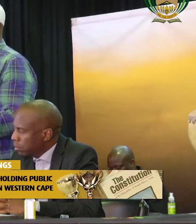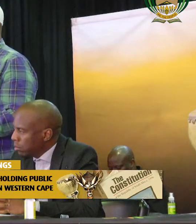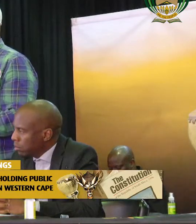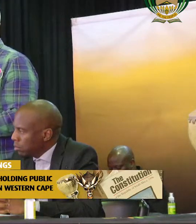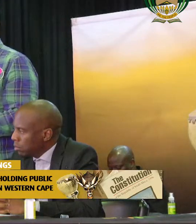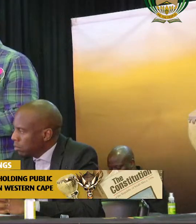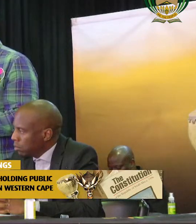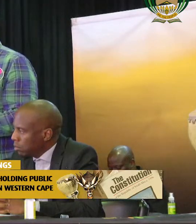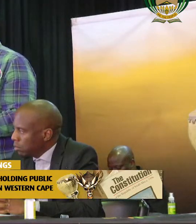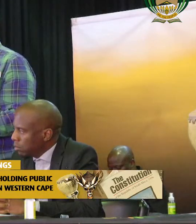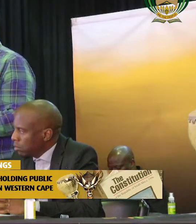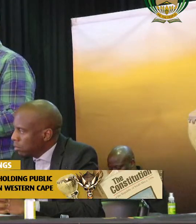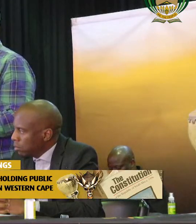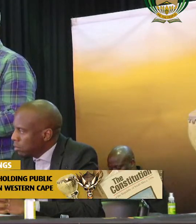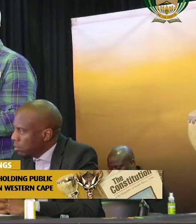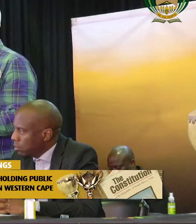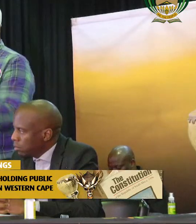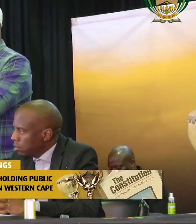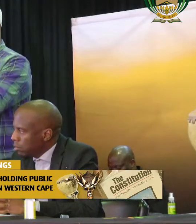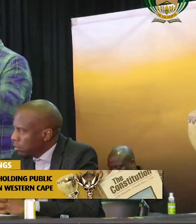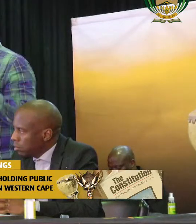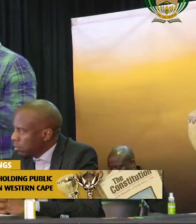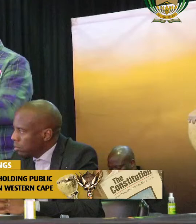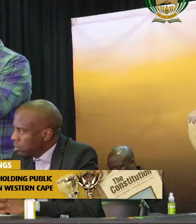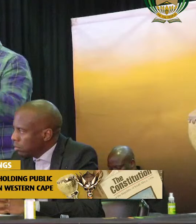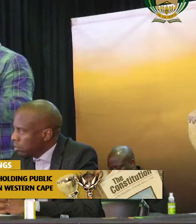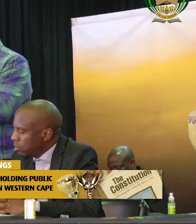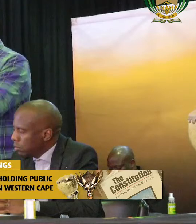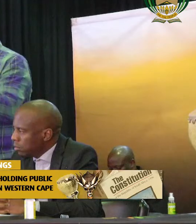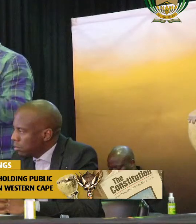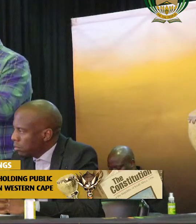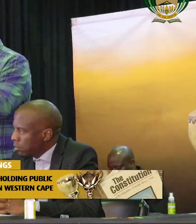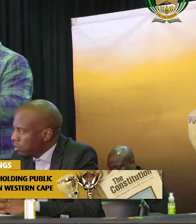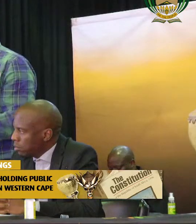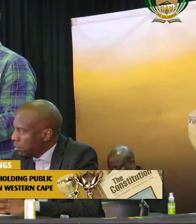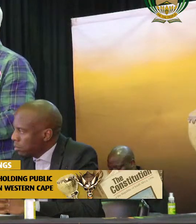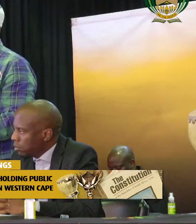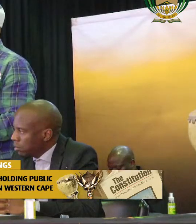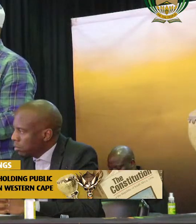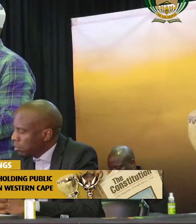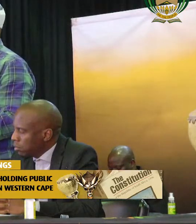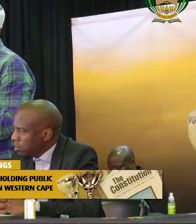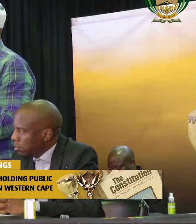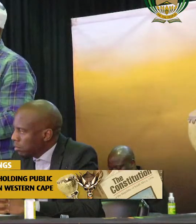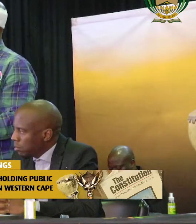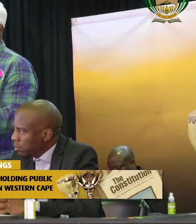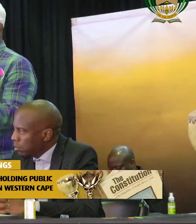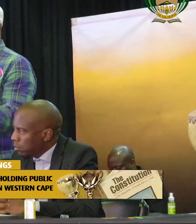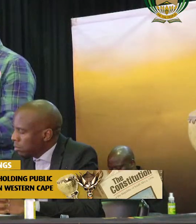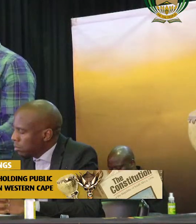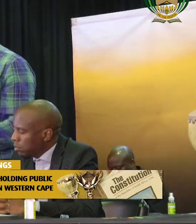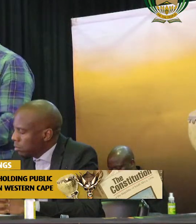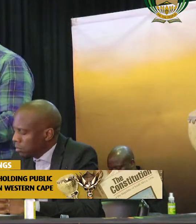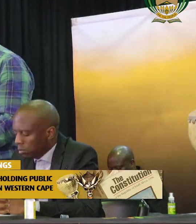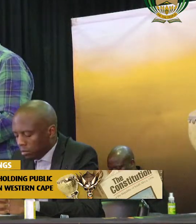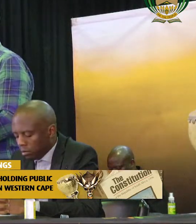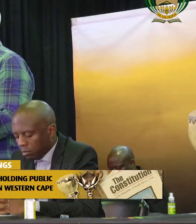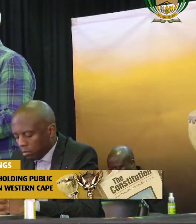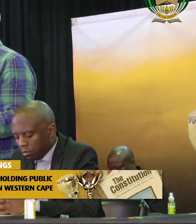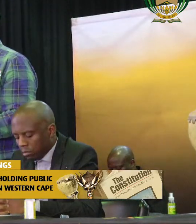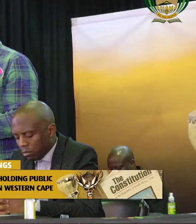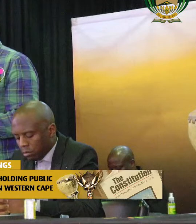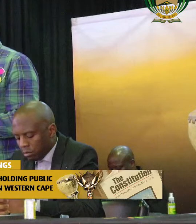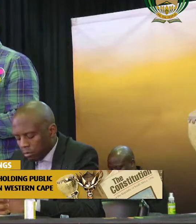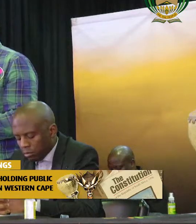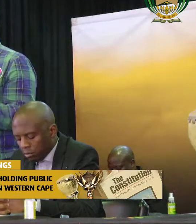chairperson has alluded earlier on that they've been traveling all over South Africa in different provinces, conducting these